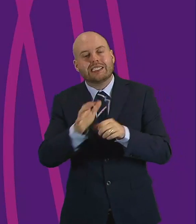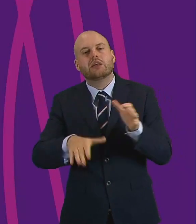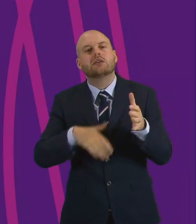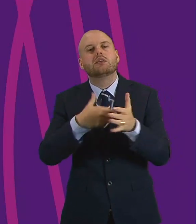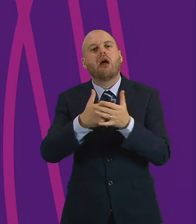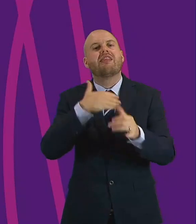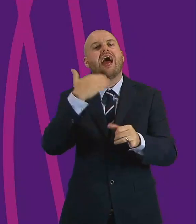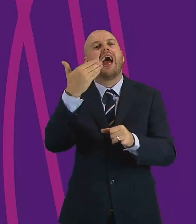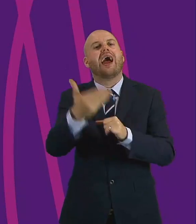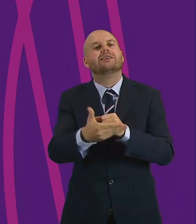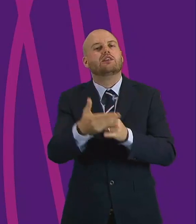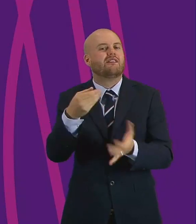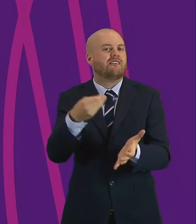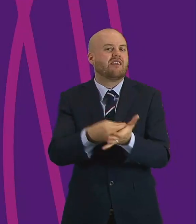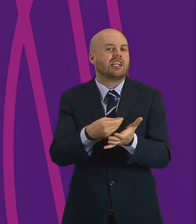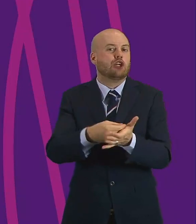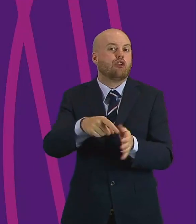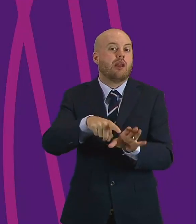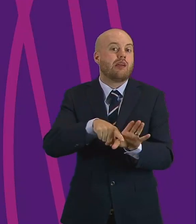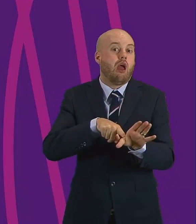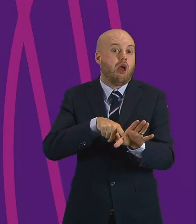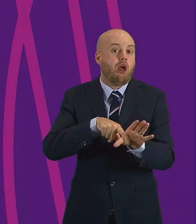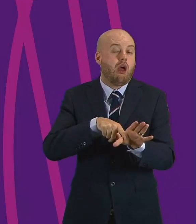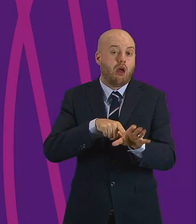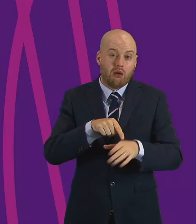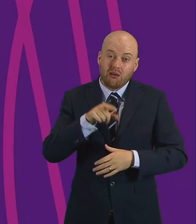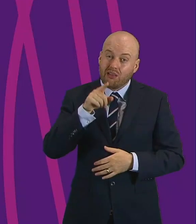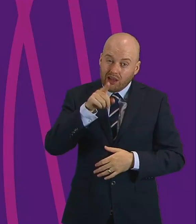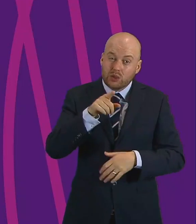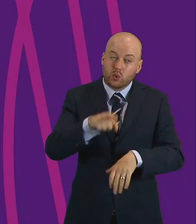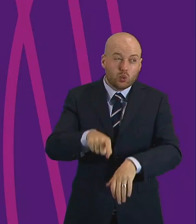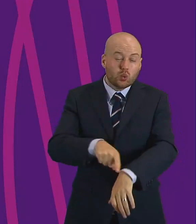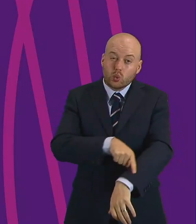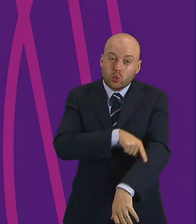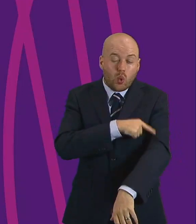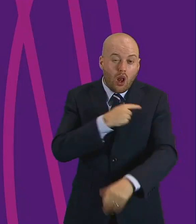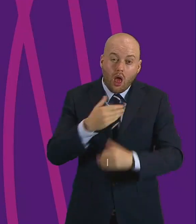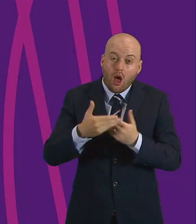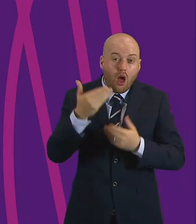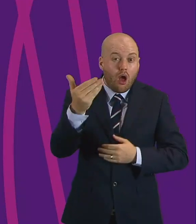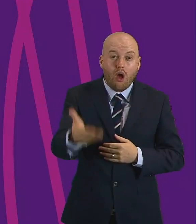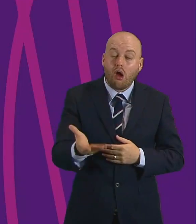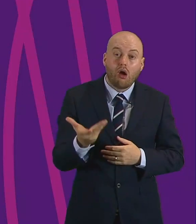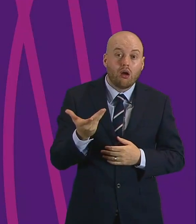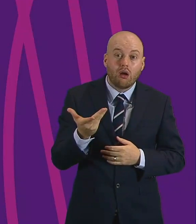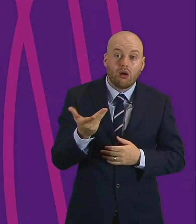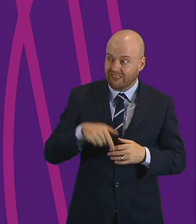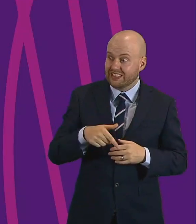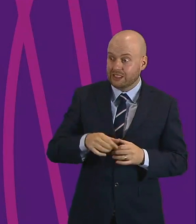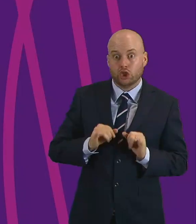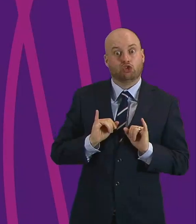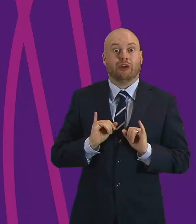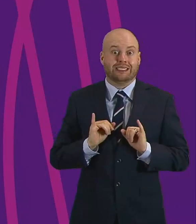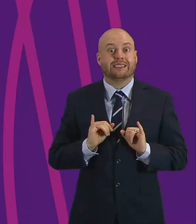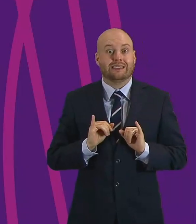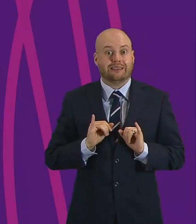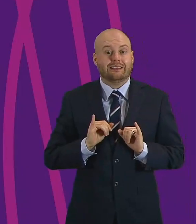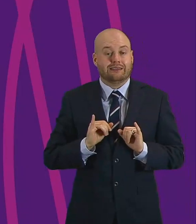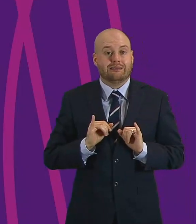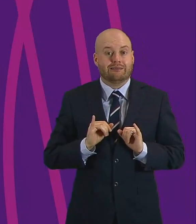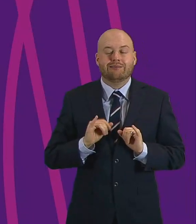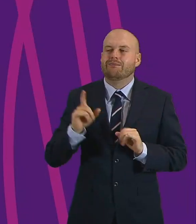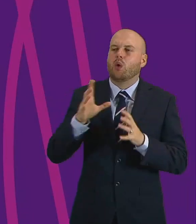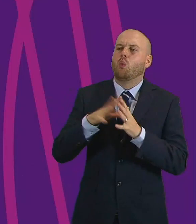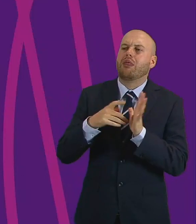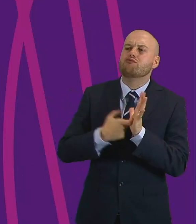financial year. That end is far too long to wait during a crisis. Willie Rennie asked for the type of